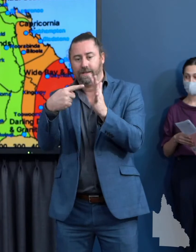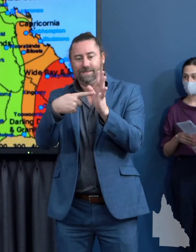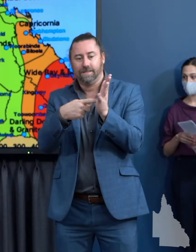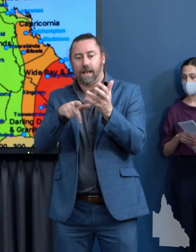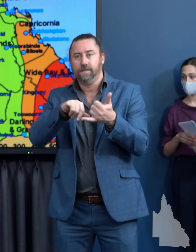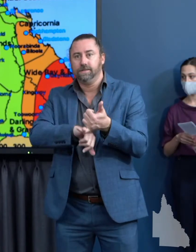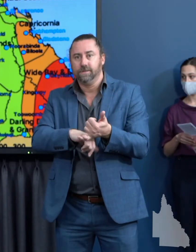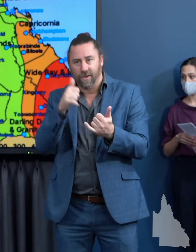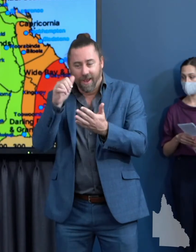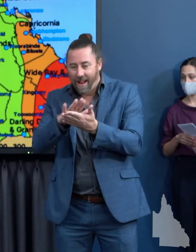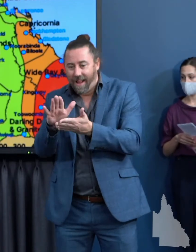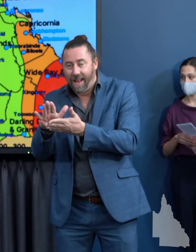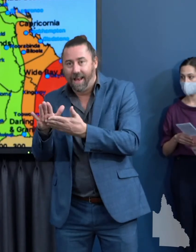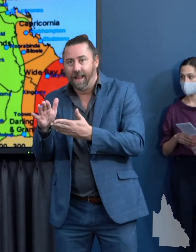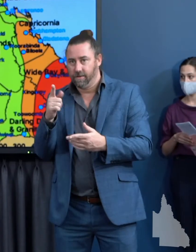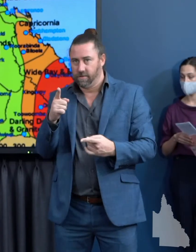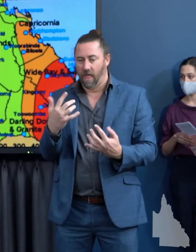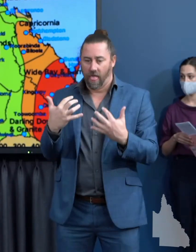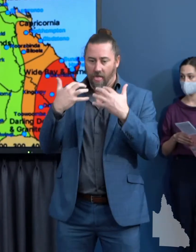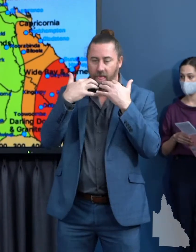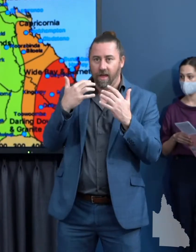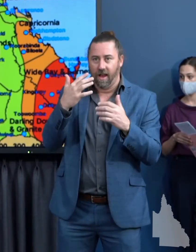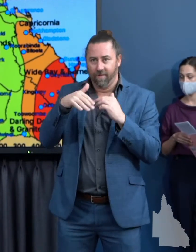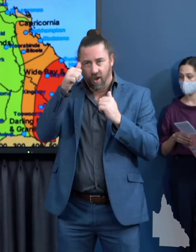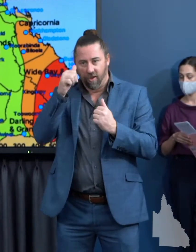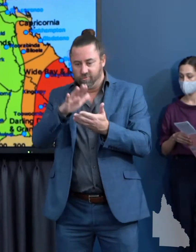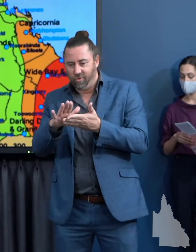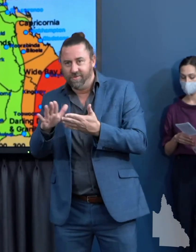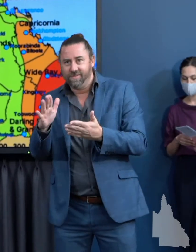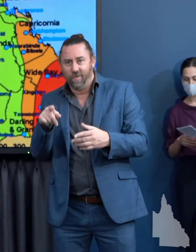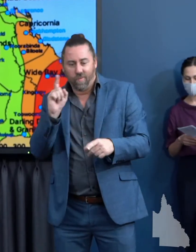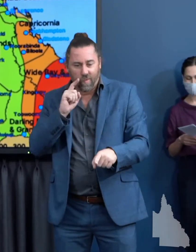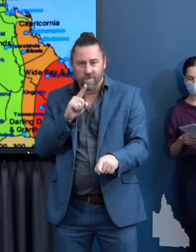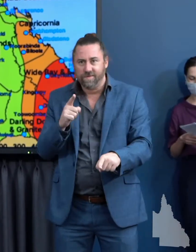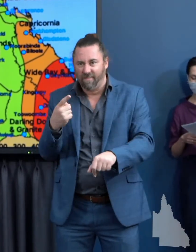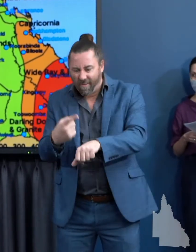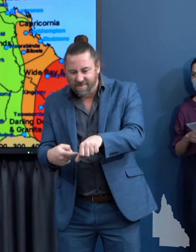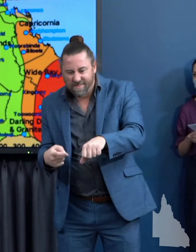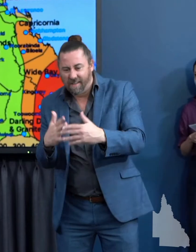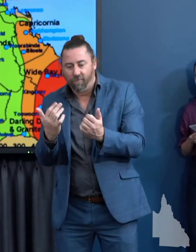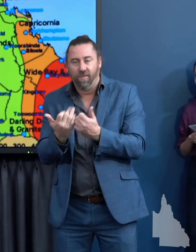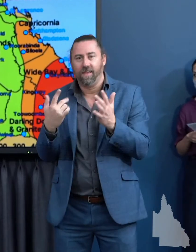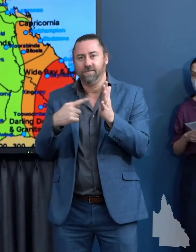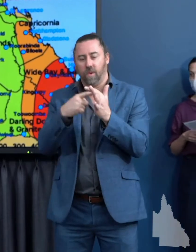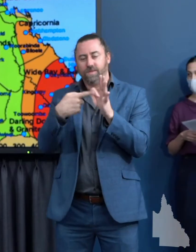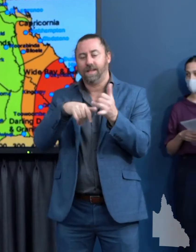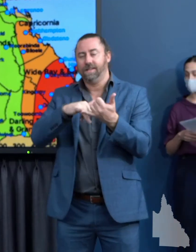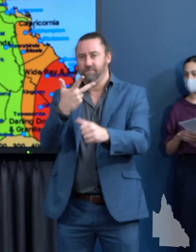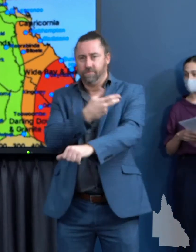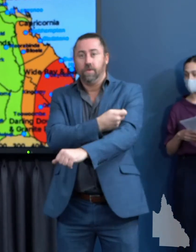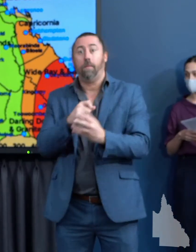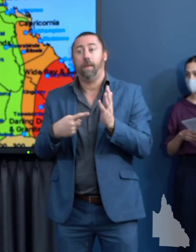So that's another health message. Look, I'm going to hand over to the Bureau to go through in more detail.